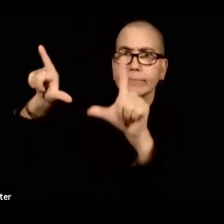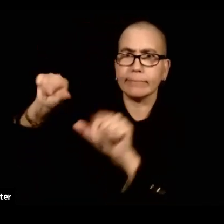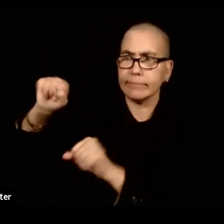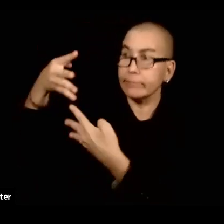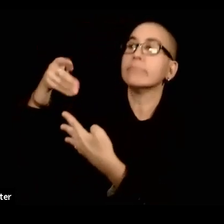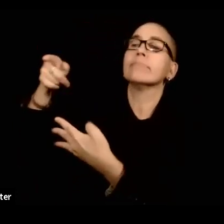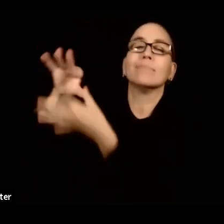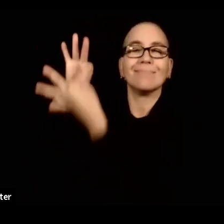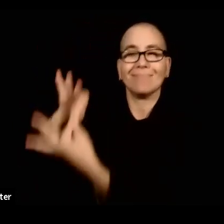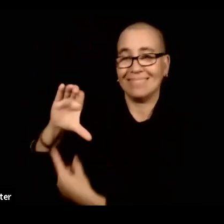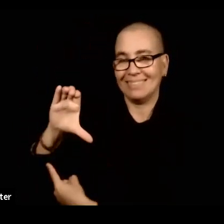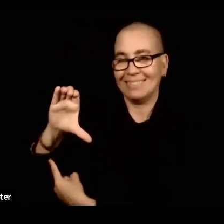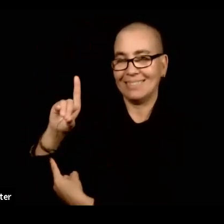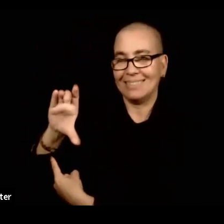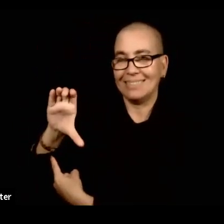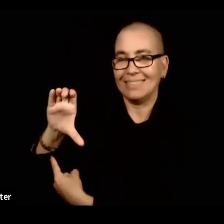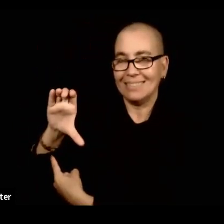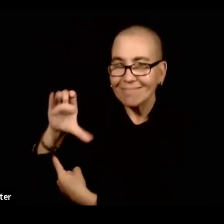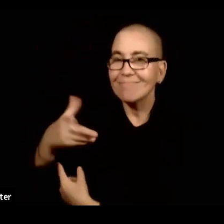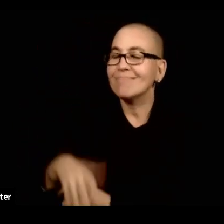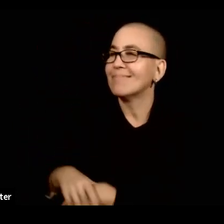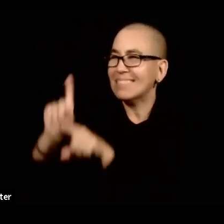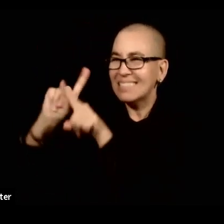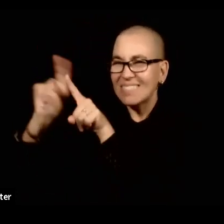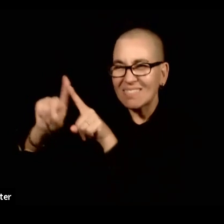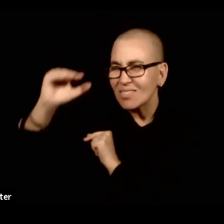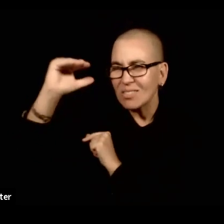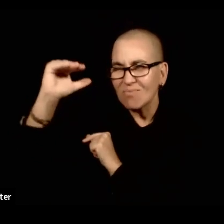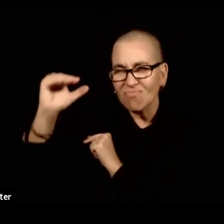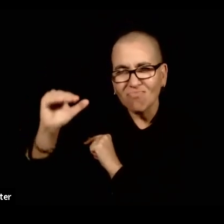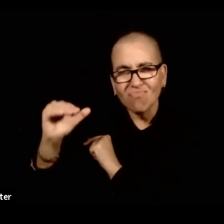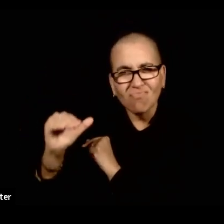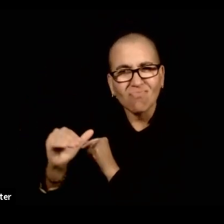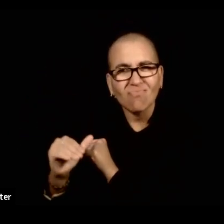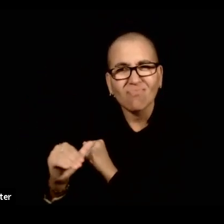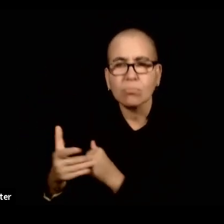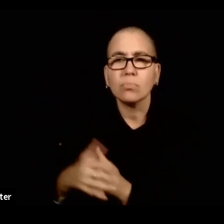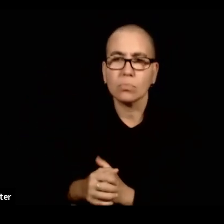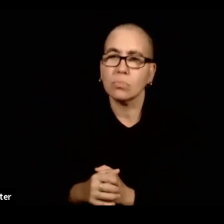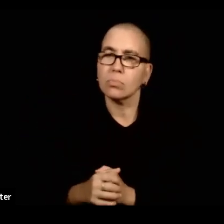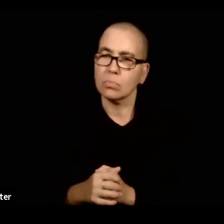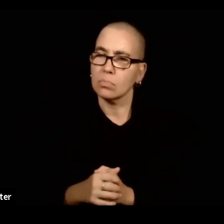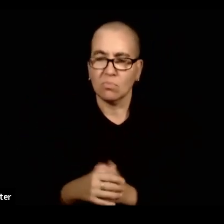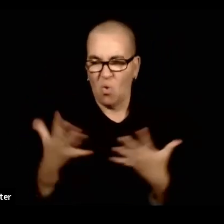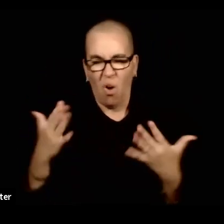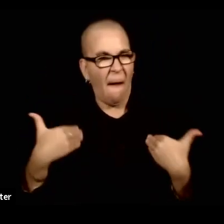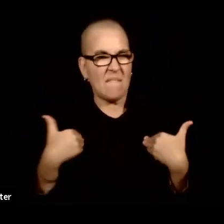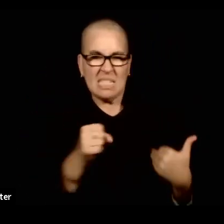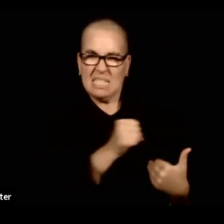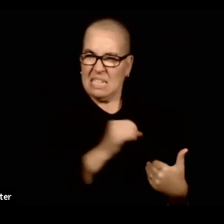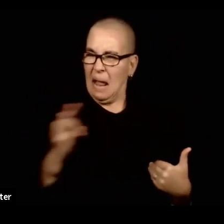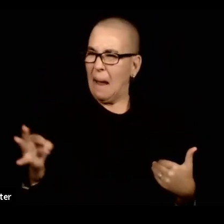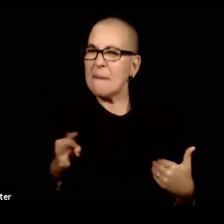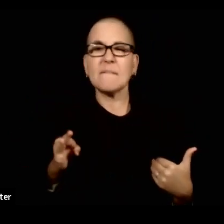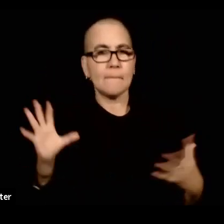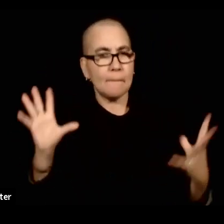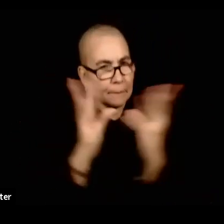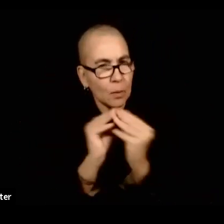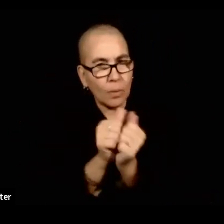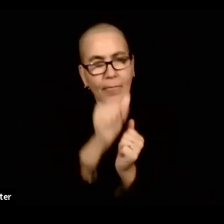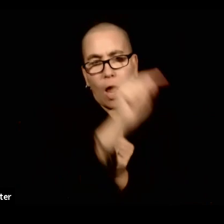including staff who have had conversations with them. You can't characterize what those conversations were,